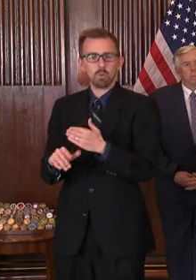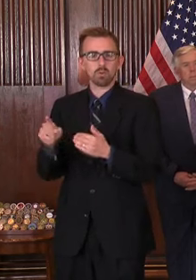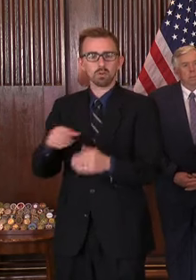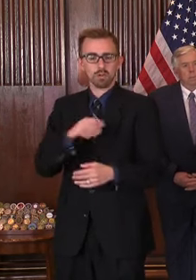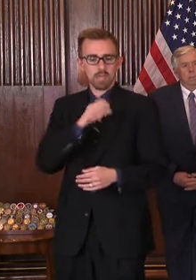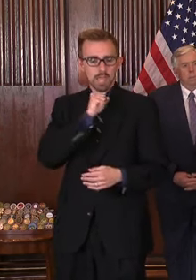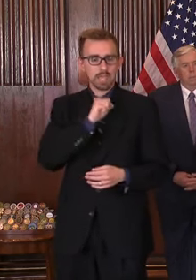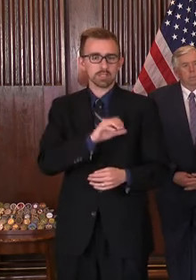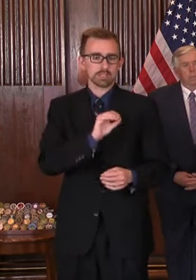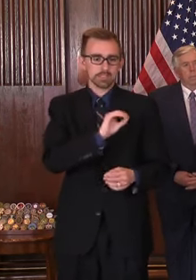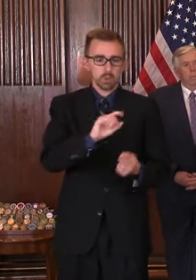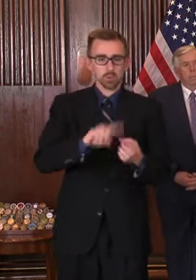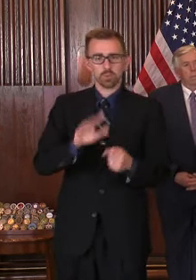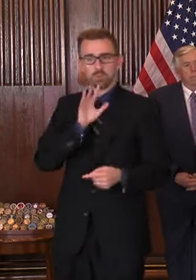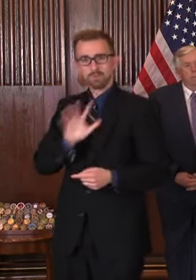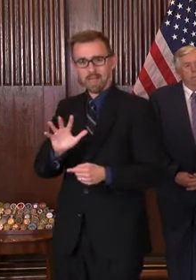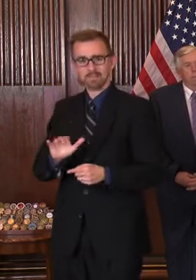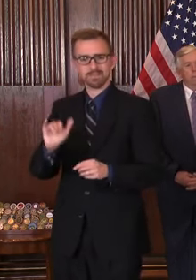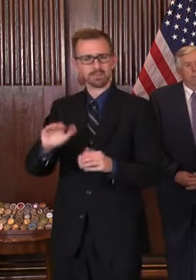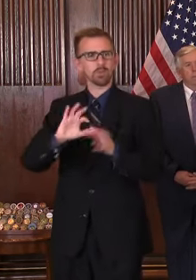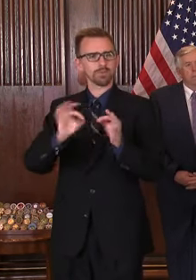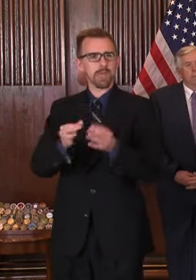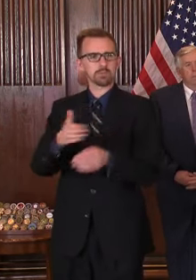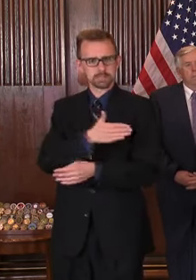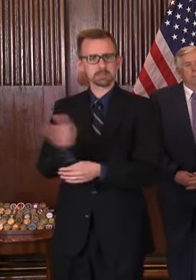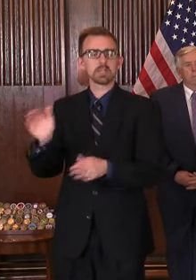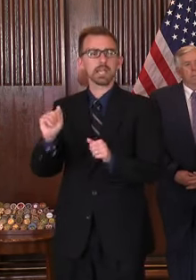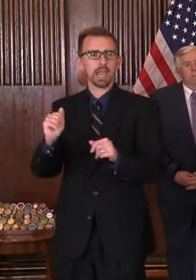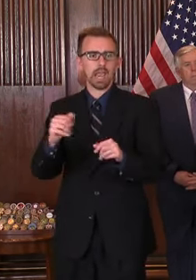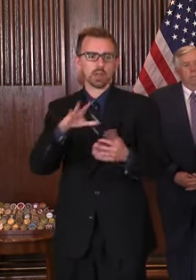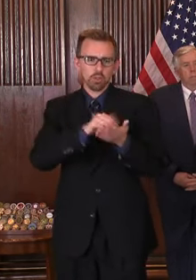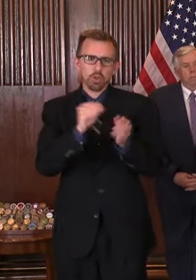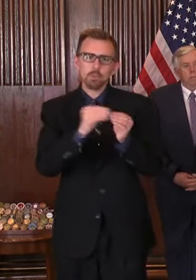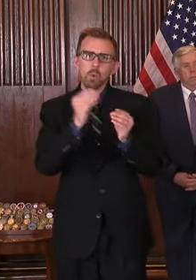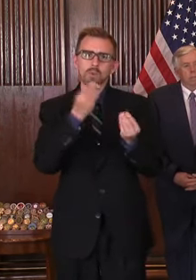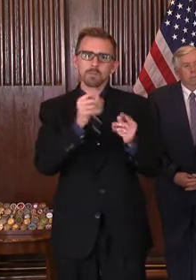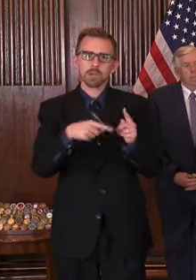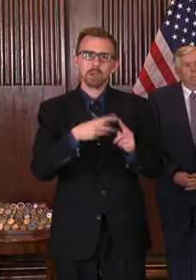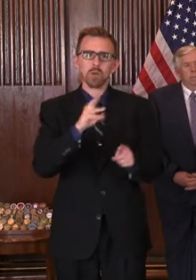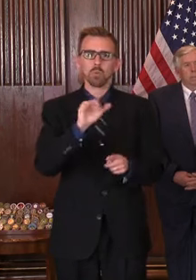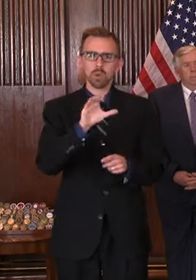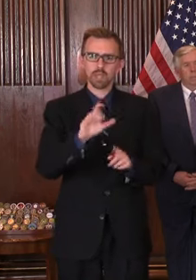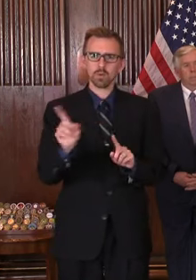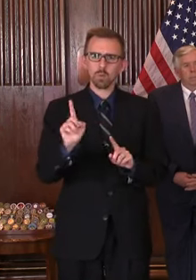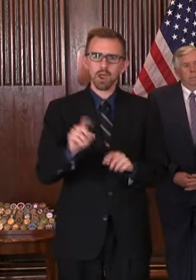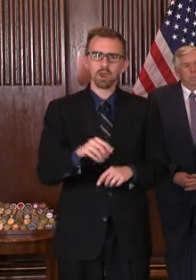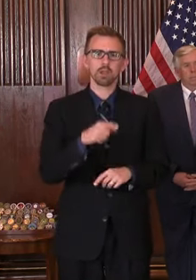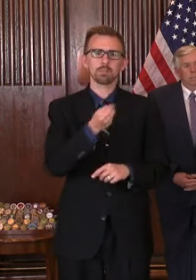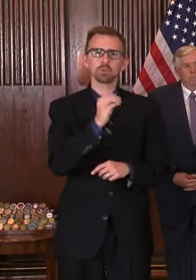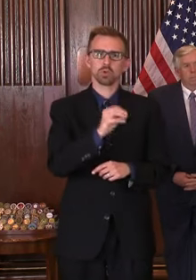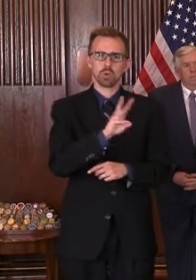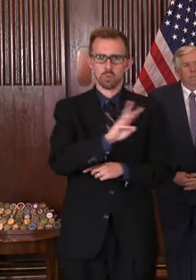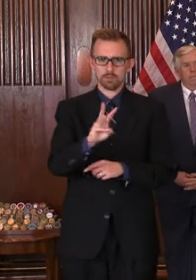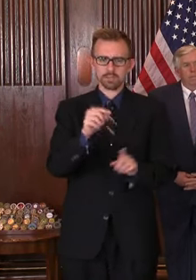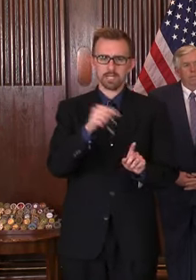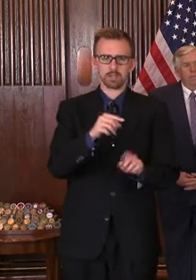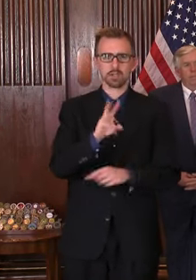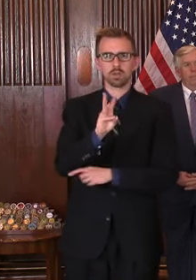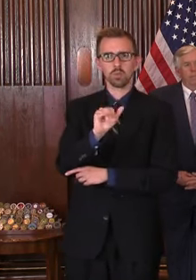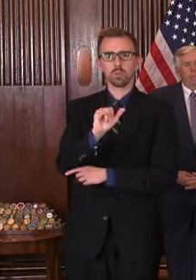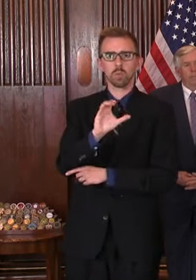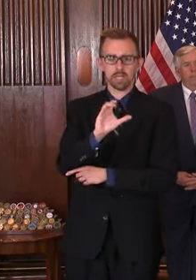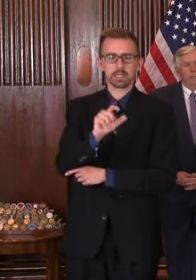through fifth birthday can learn more about enrolling in the Missouri WIC program by visiting the Missouri WIC website at